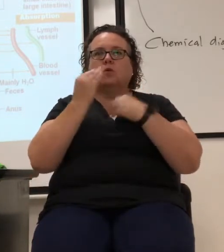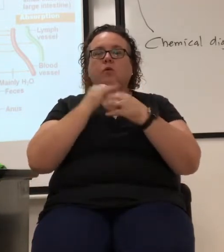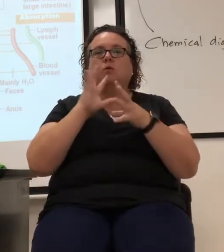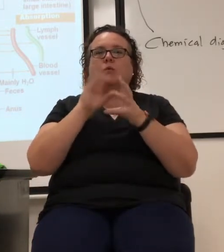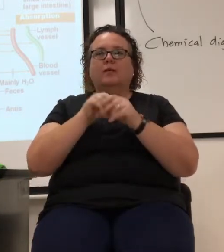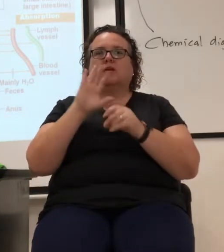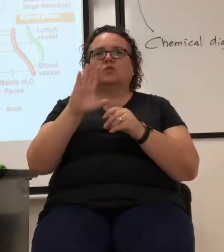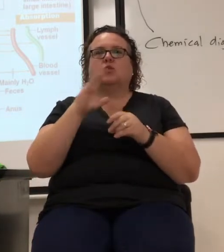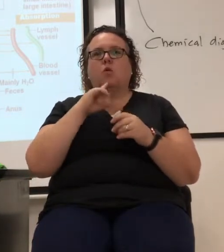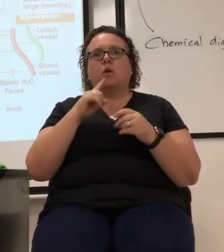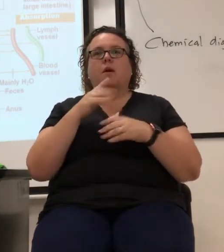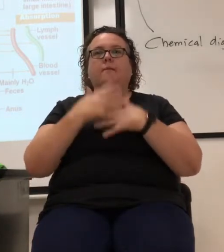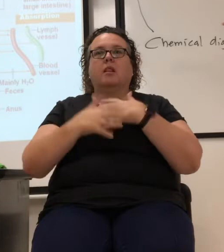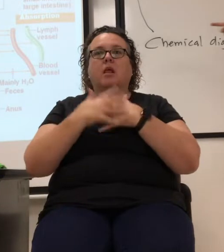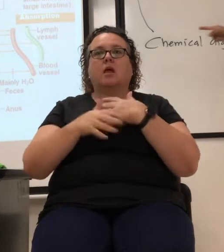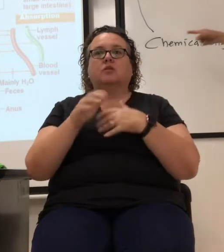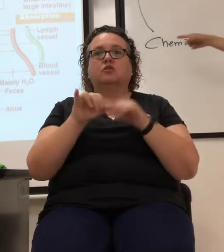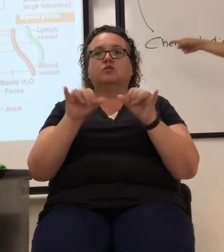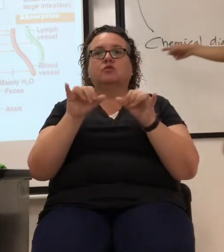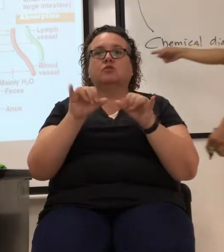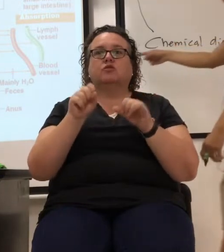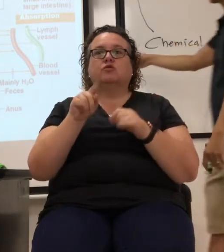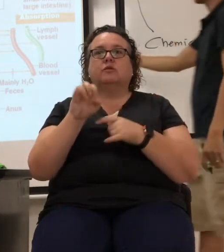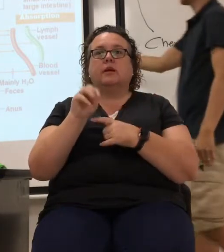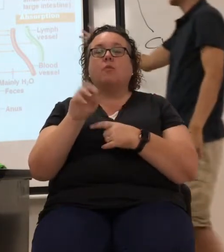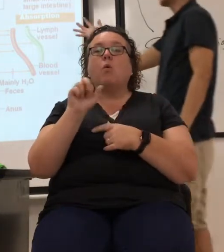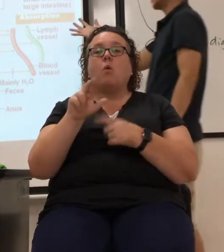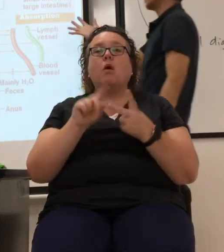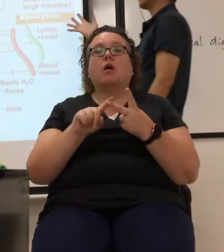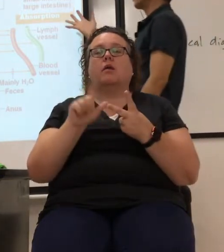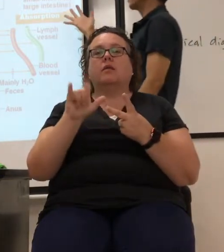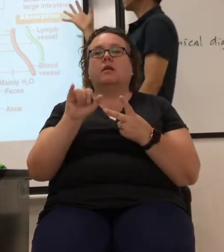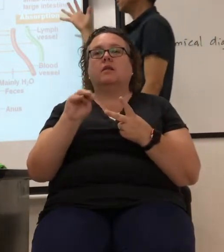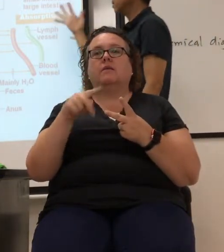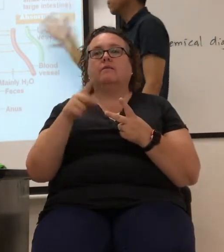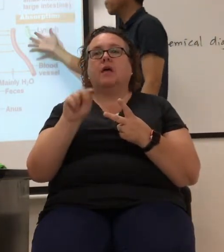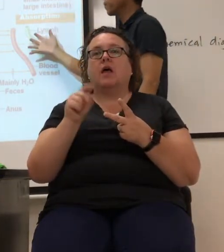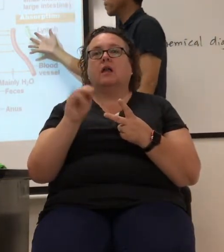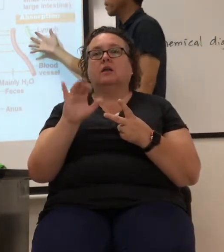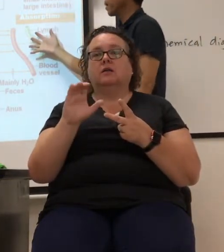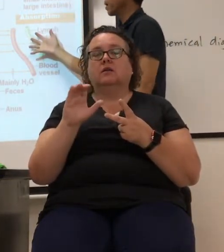the lymphatics, that's shown here. It occurs primarily in the